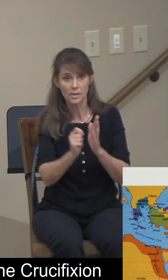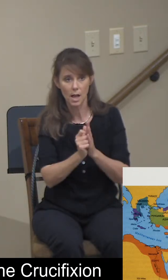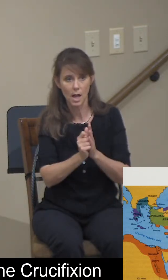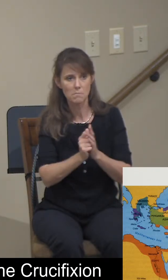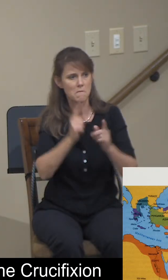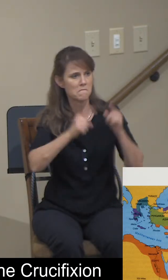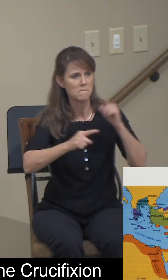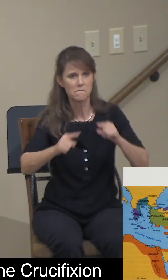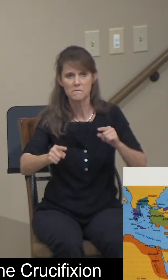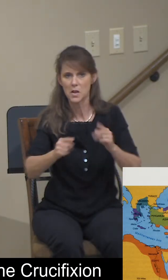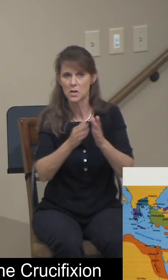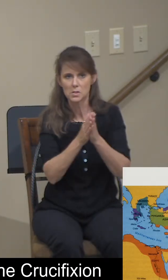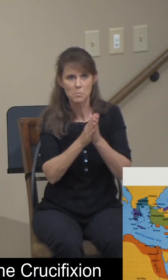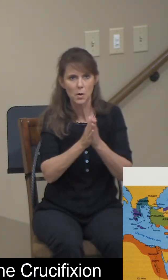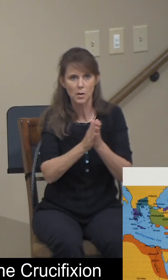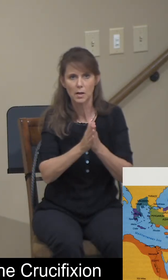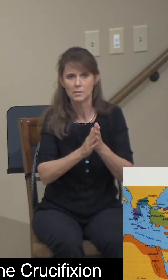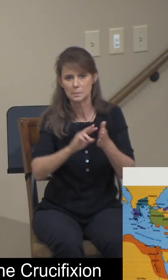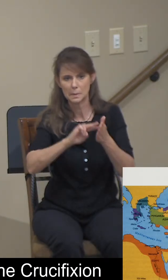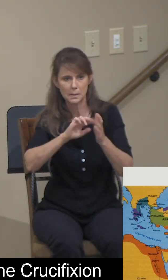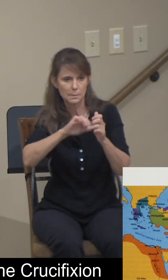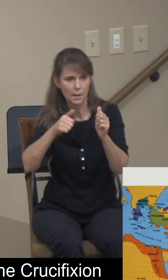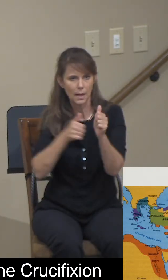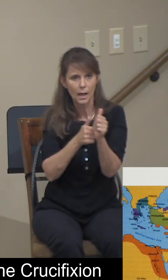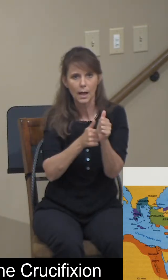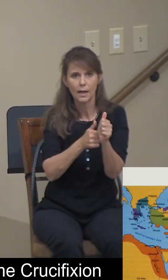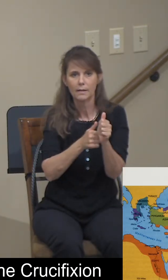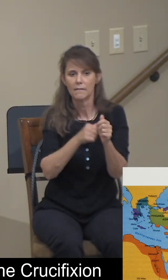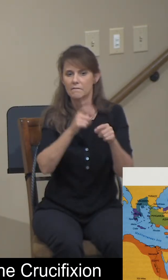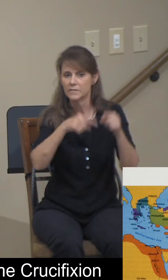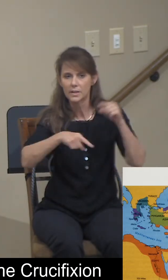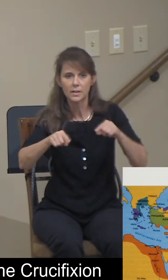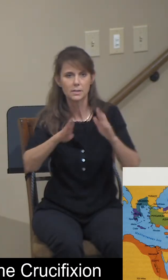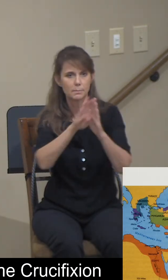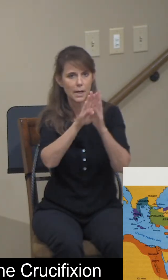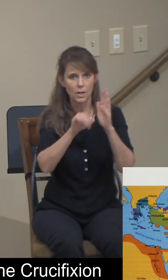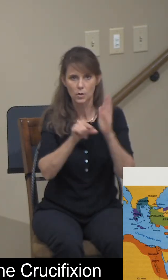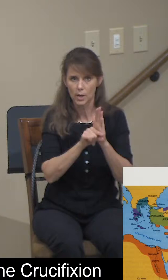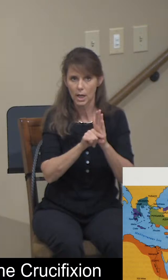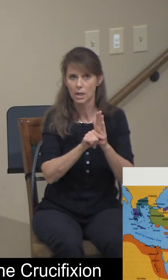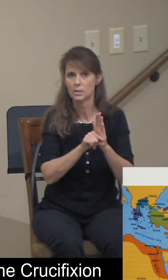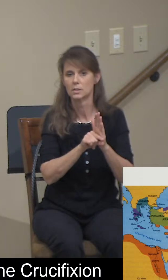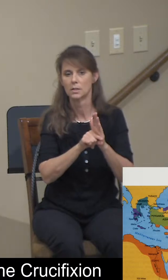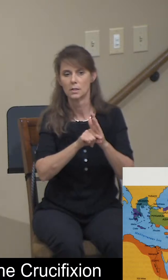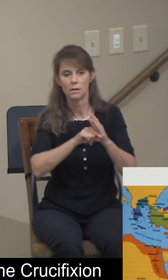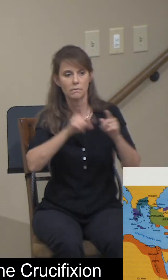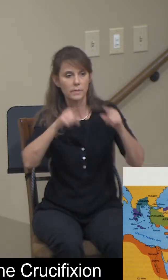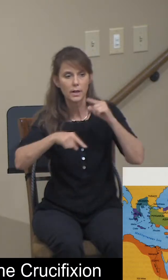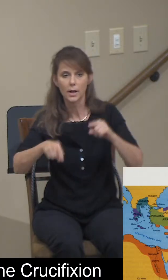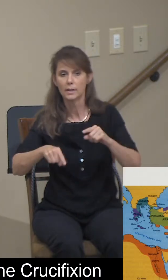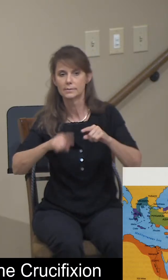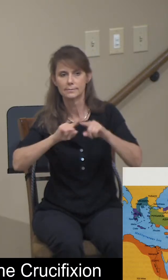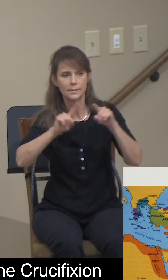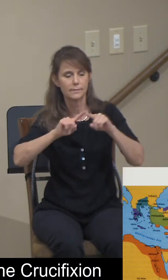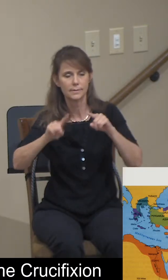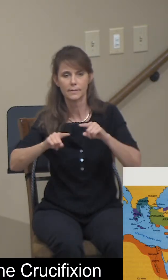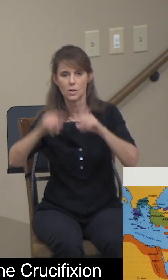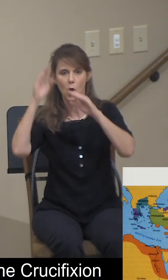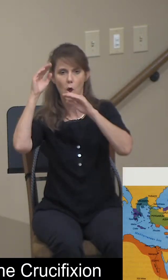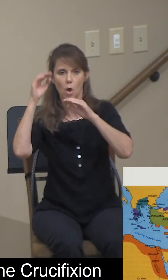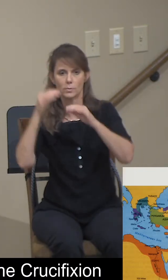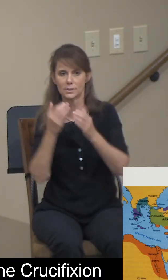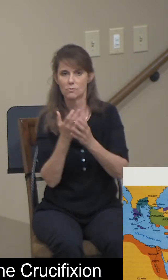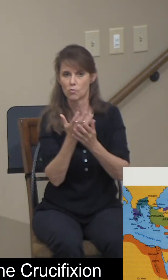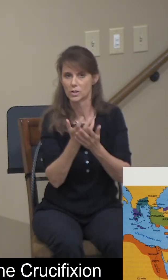motivations themselves, various interests, various backgrounds, various hopes and wishes. There are serious communities